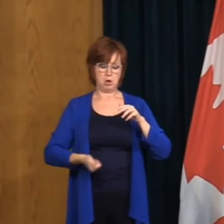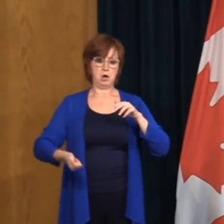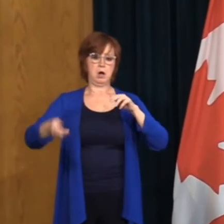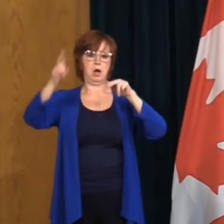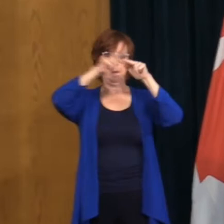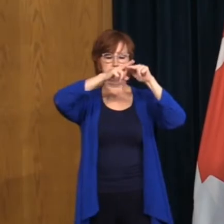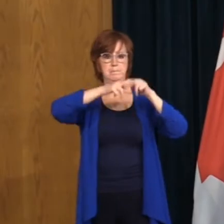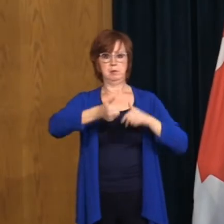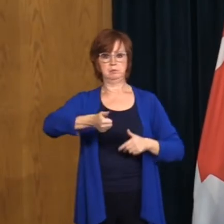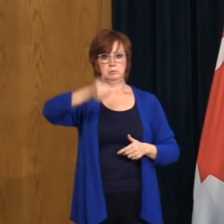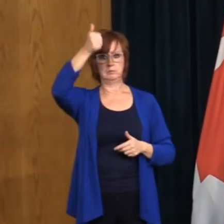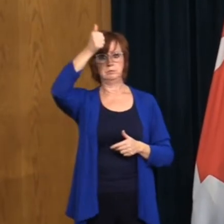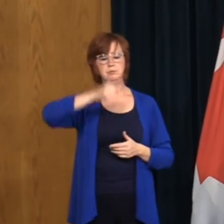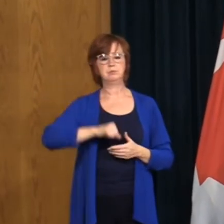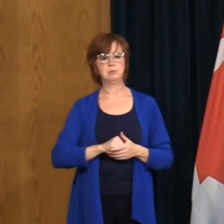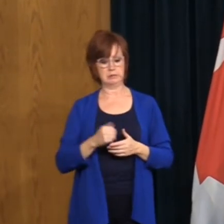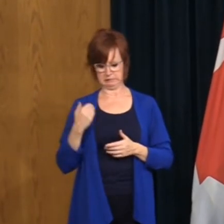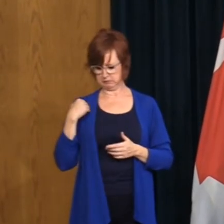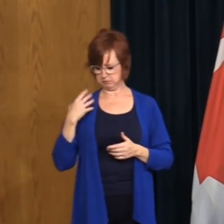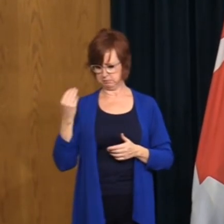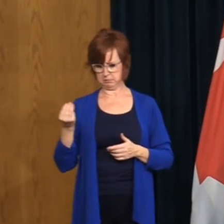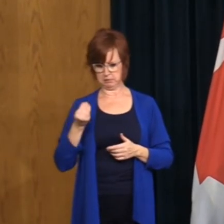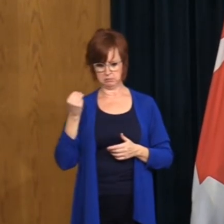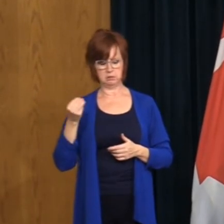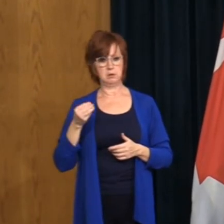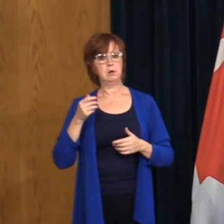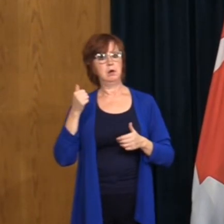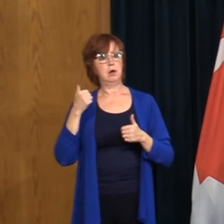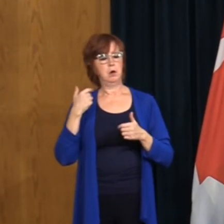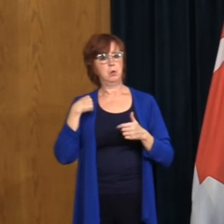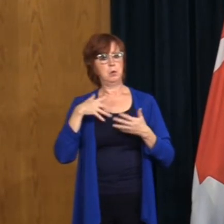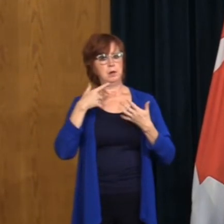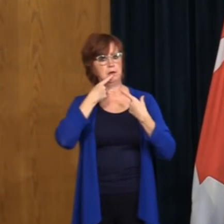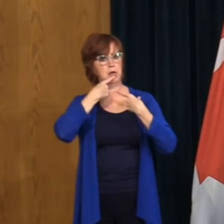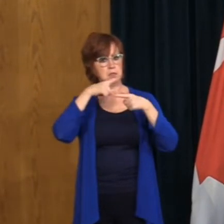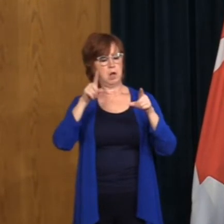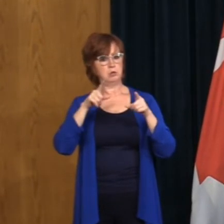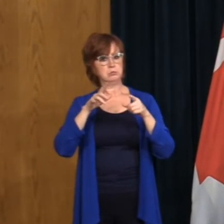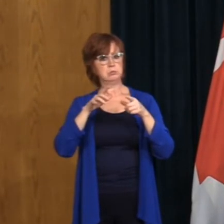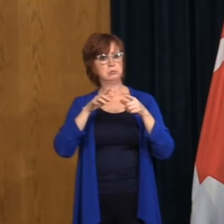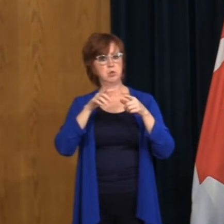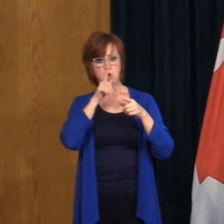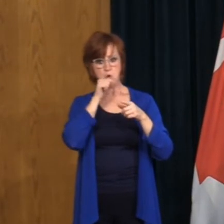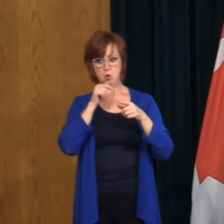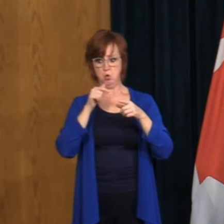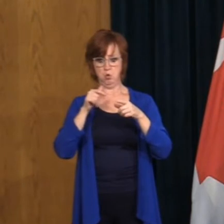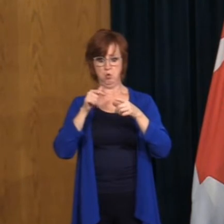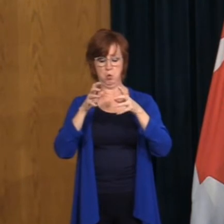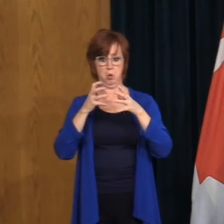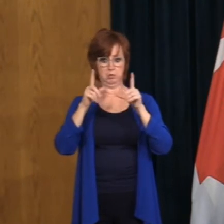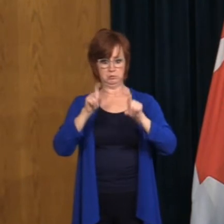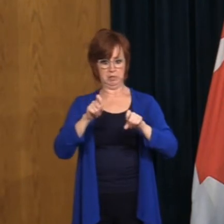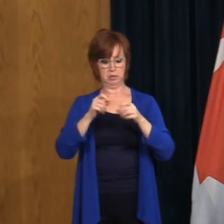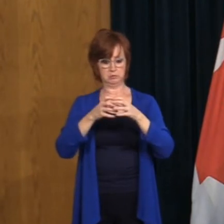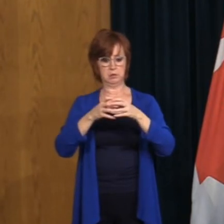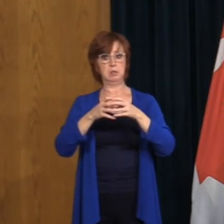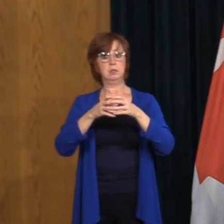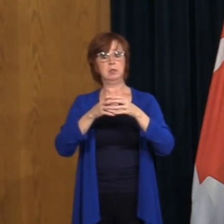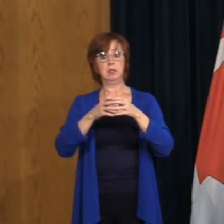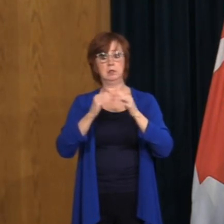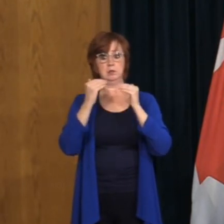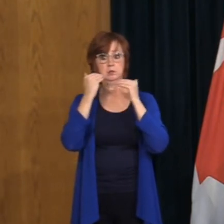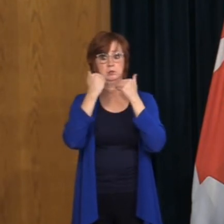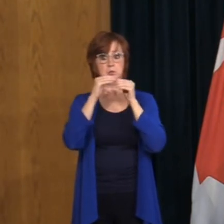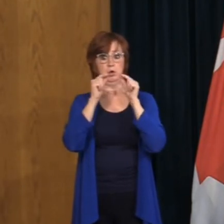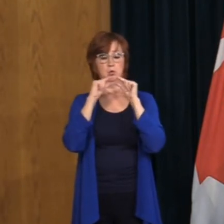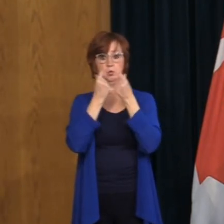announced earlier this week, I believe the testing criteria has changed so that people that are working outside of the home can be tested if they so choose.